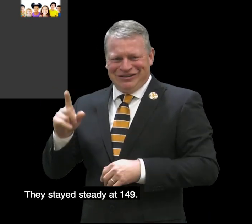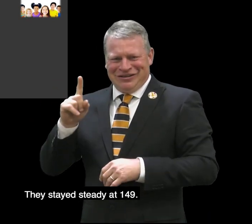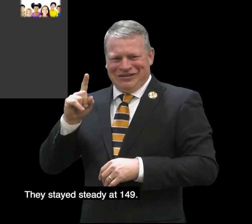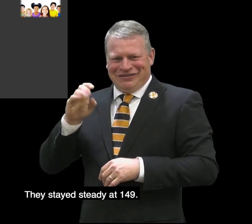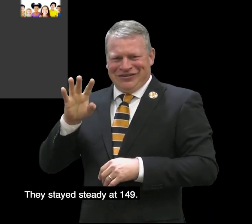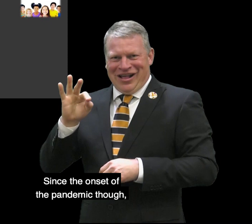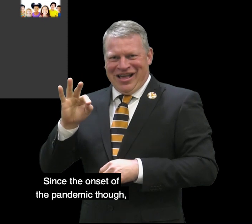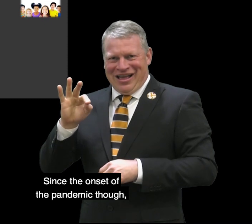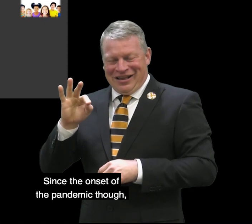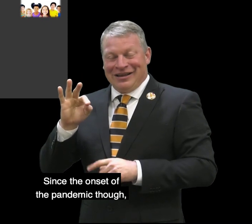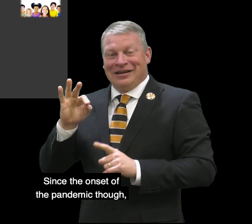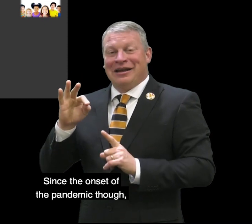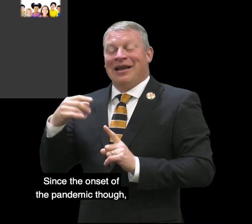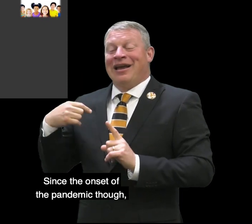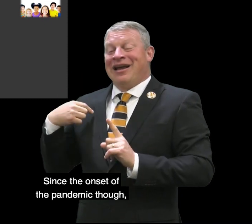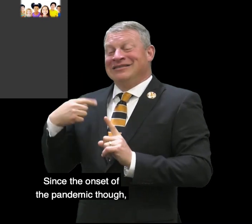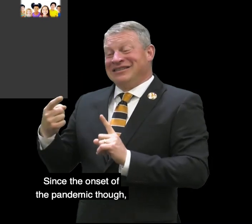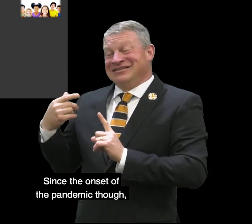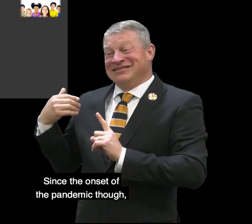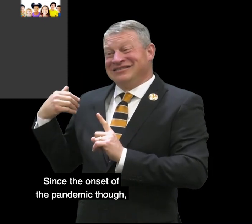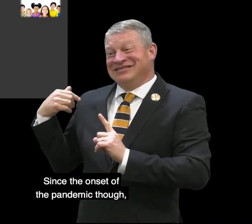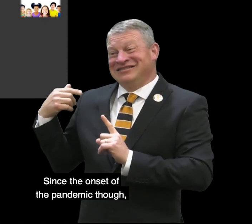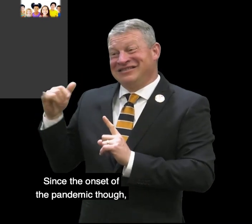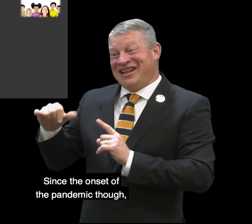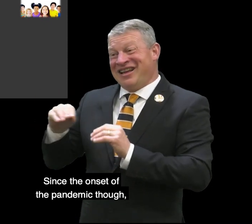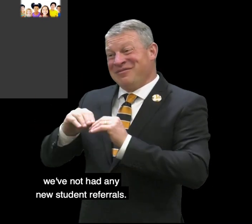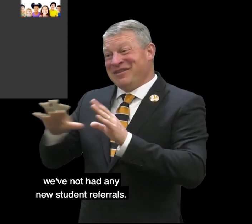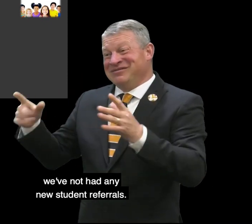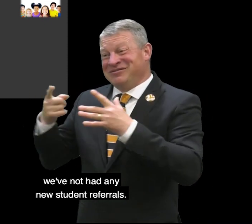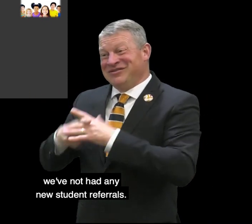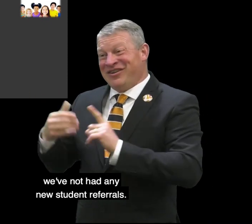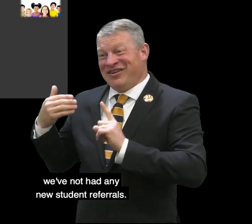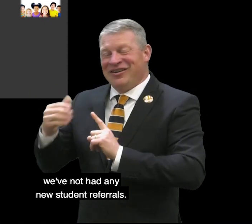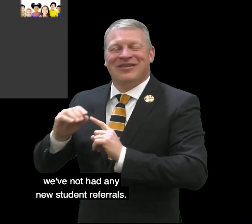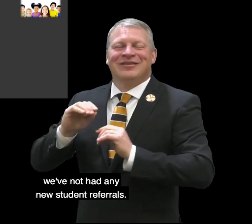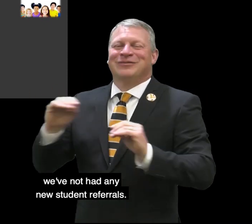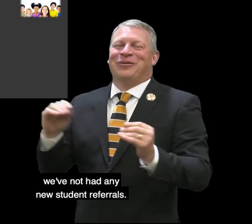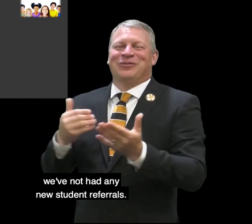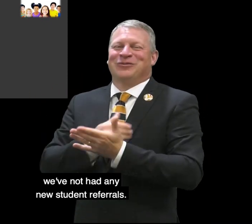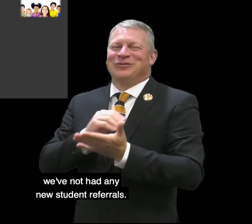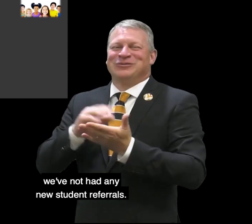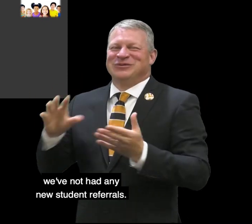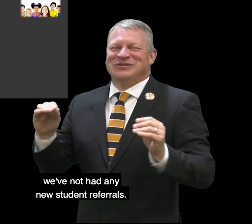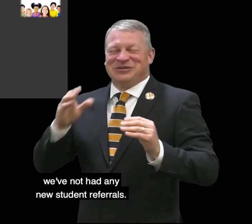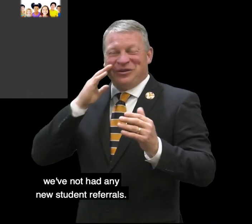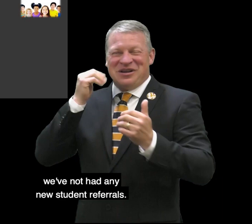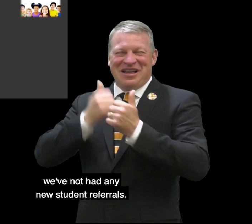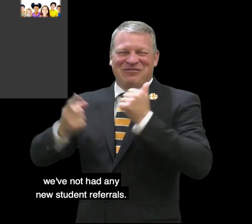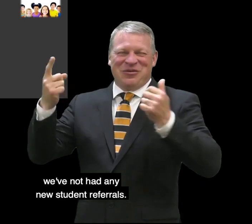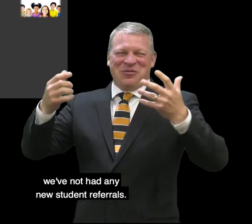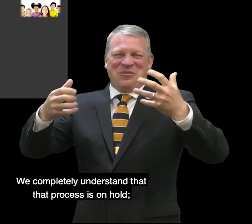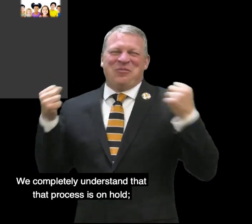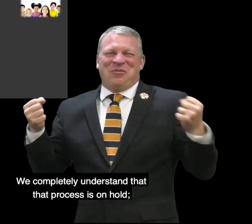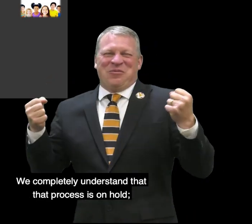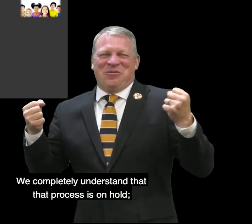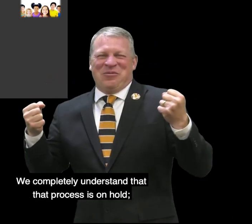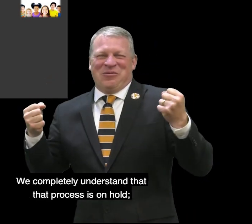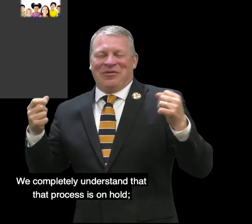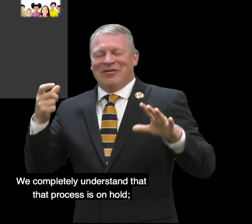149. Since the onset of the pandemic, though, we've not had any new student referrals. We completely understand that